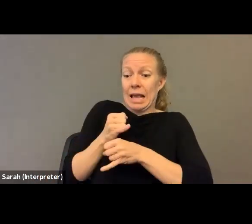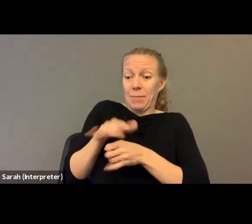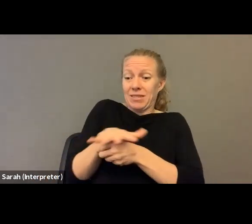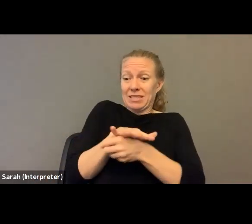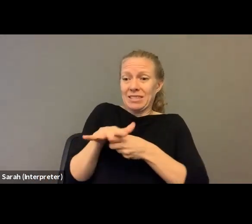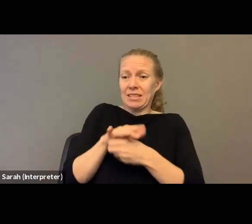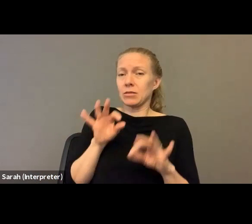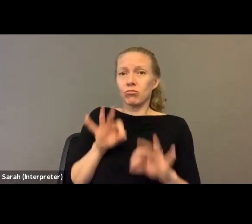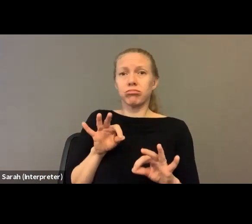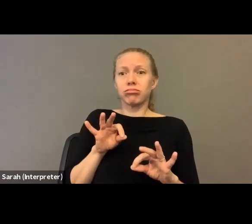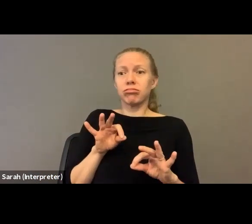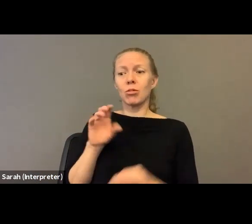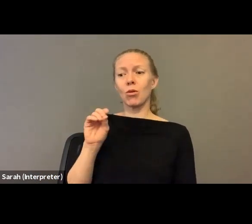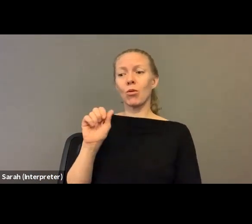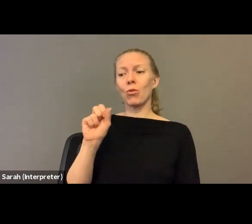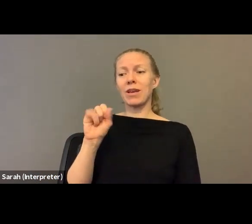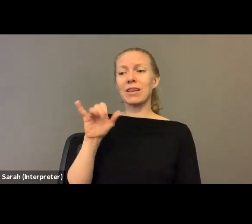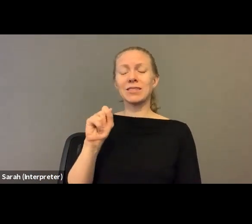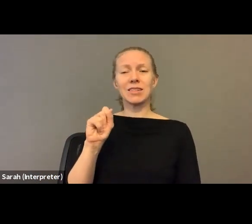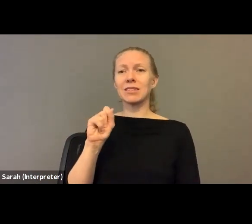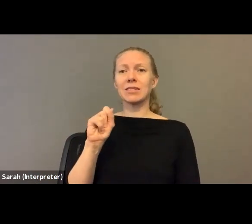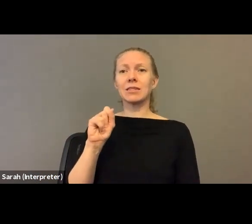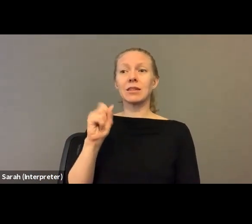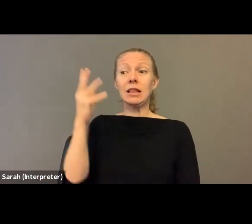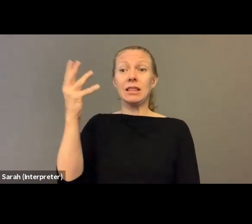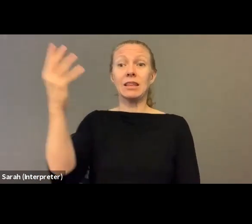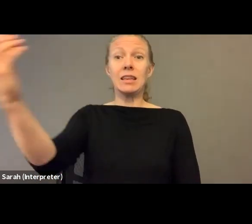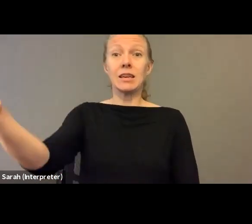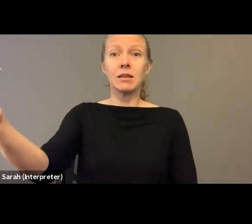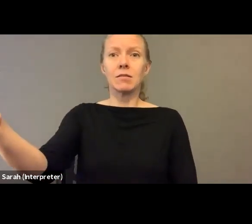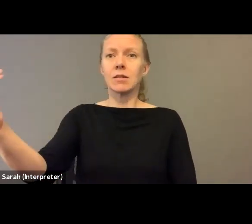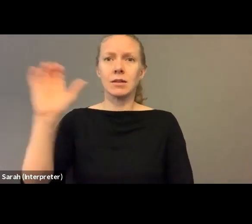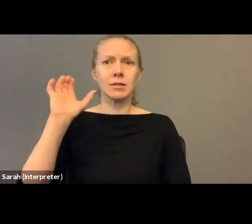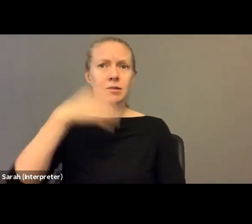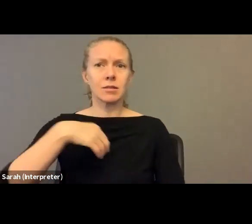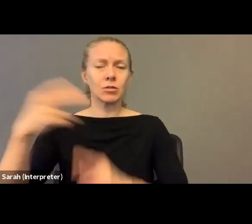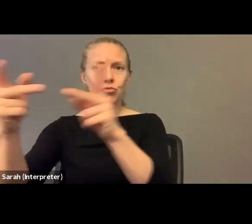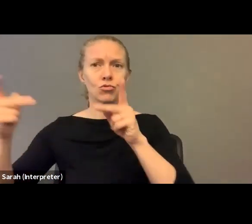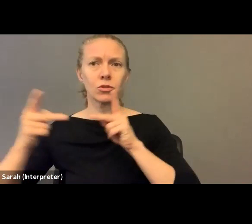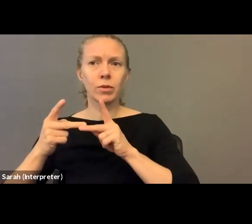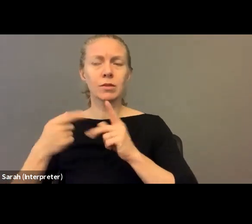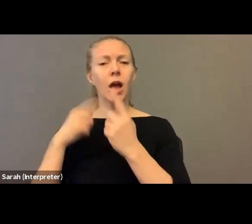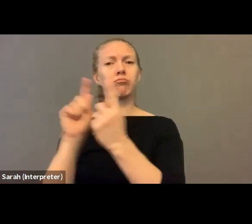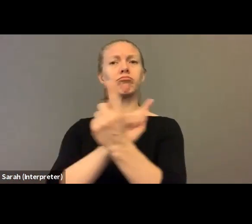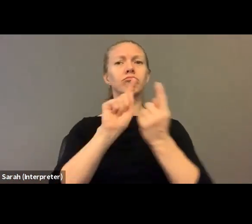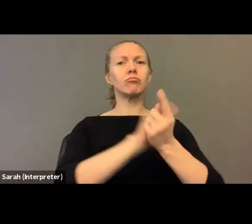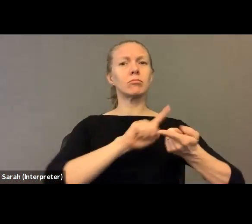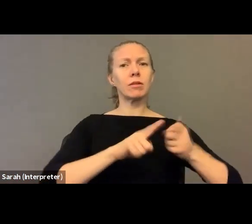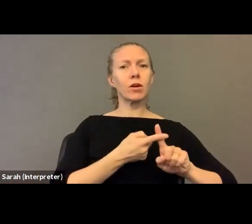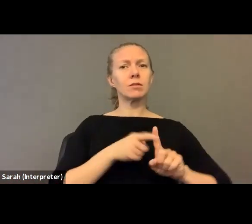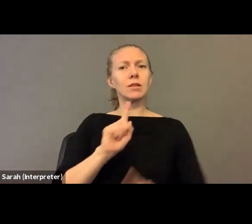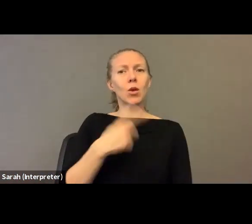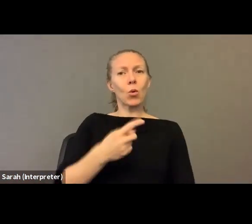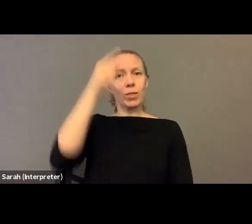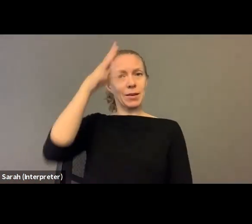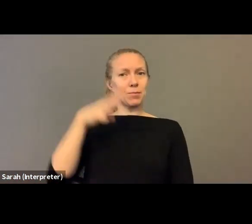Step outside and it's outer limits. I make friends. The only male poet admitted my year.